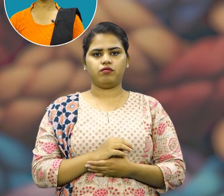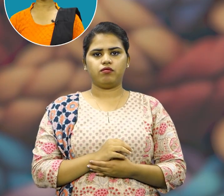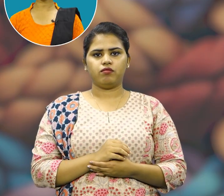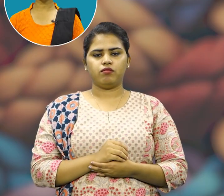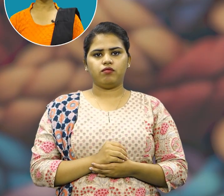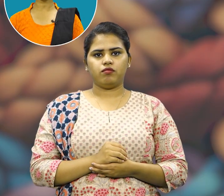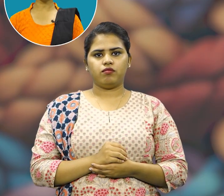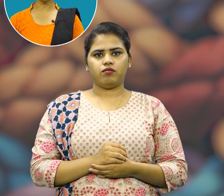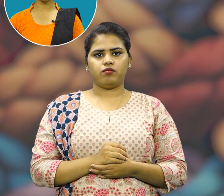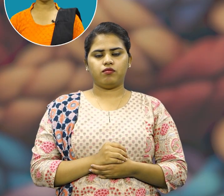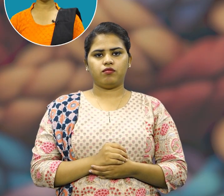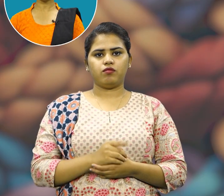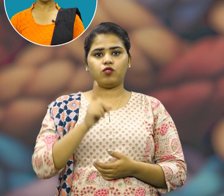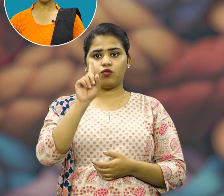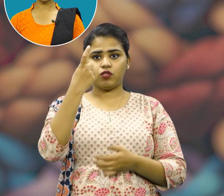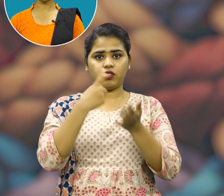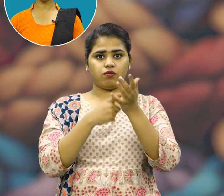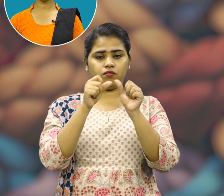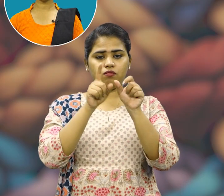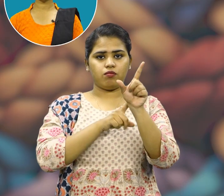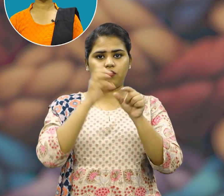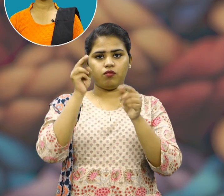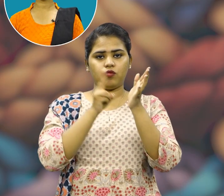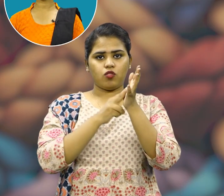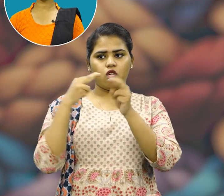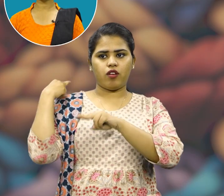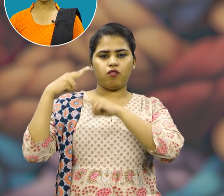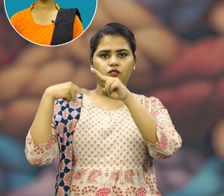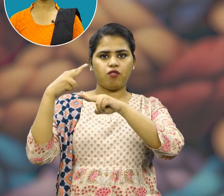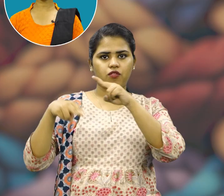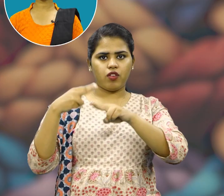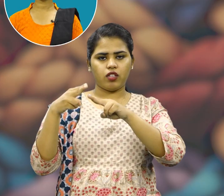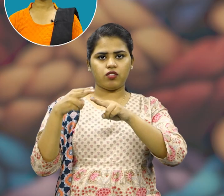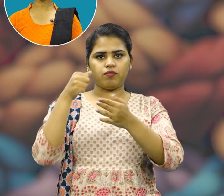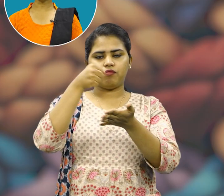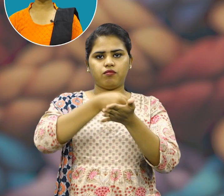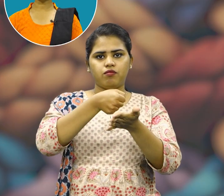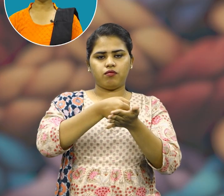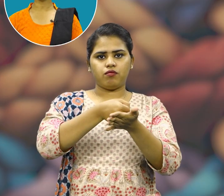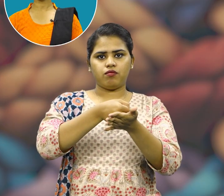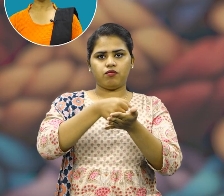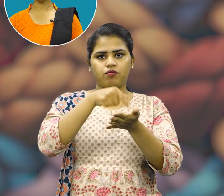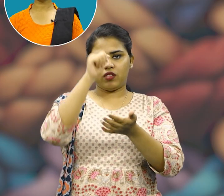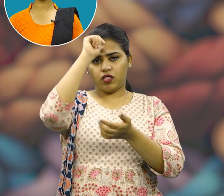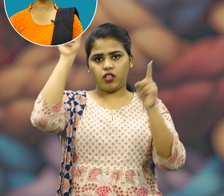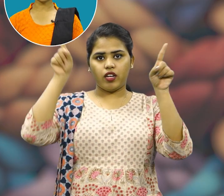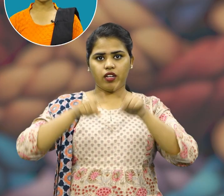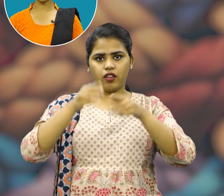The first rayon factory in India was established in Kerala